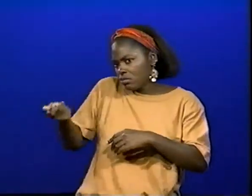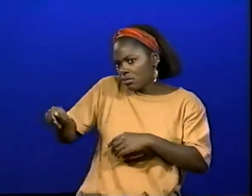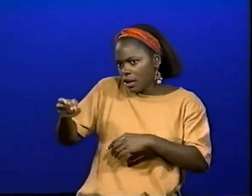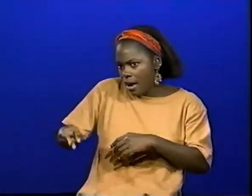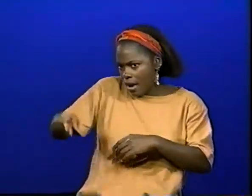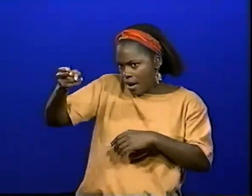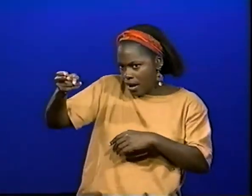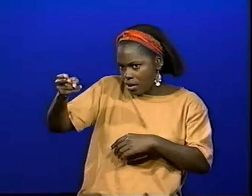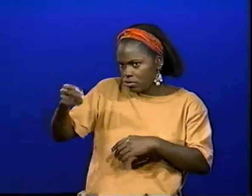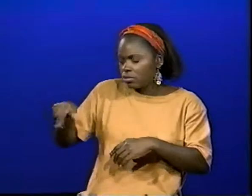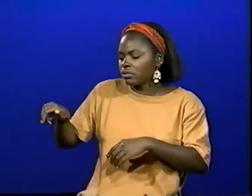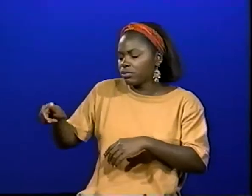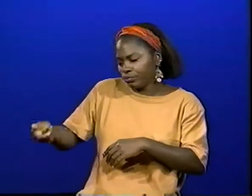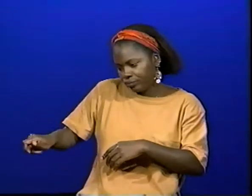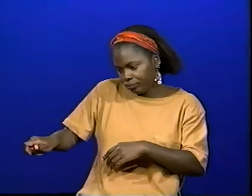Then turn the temperature up to high.